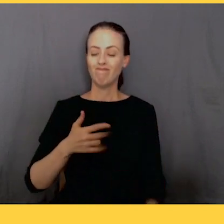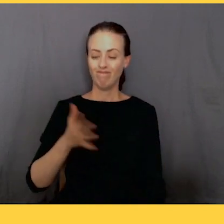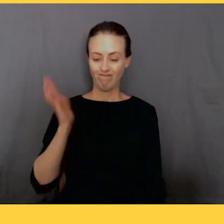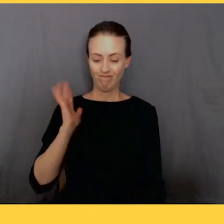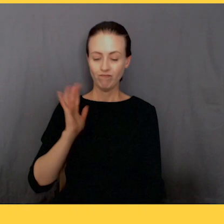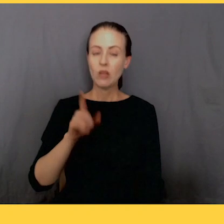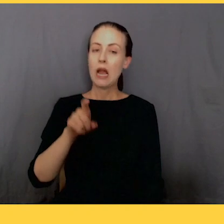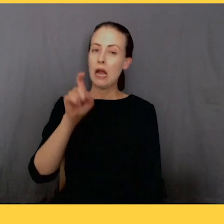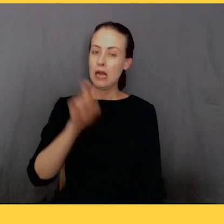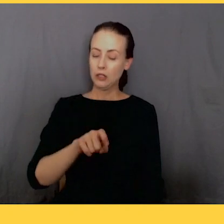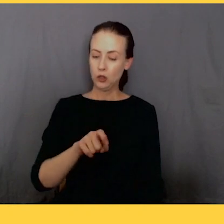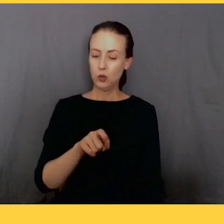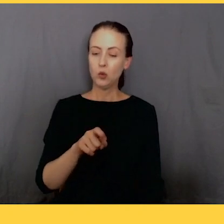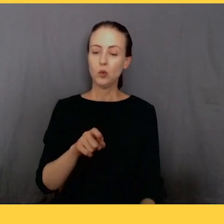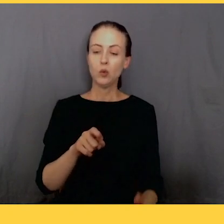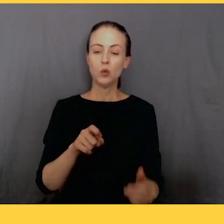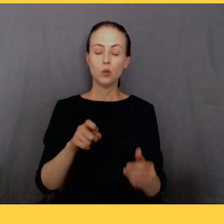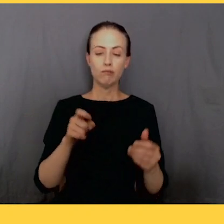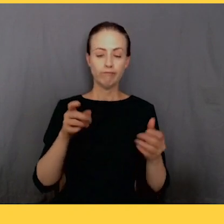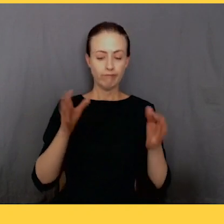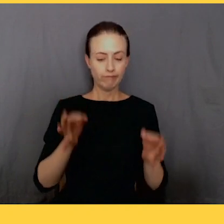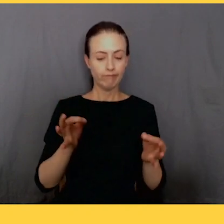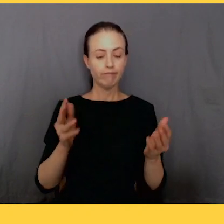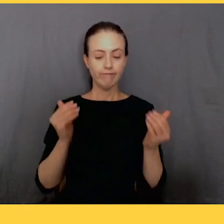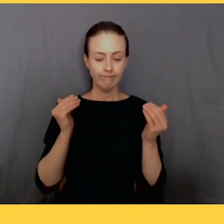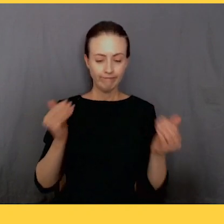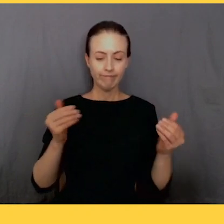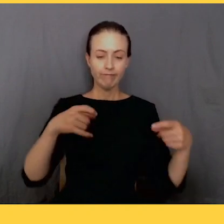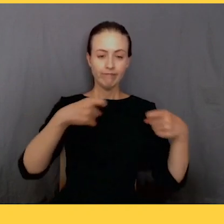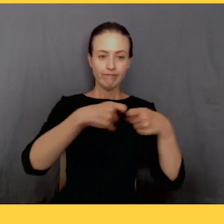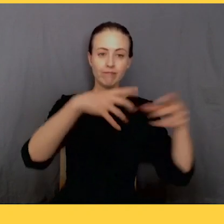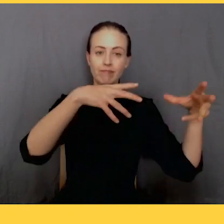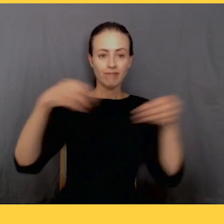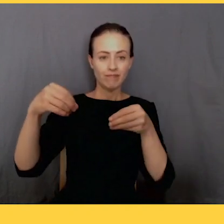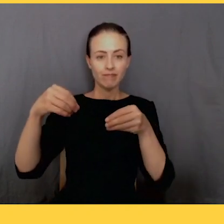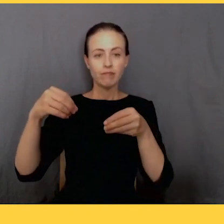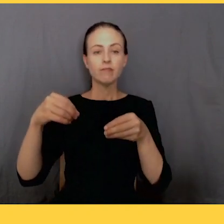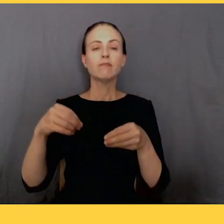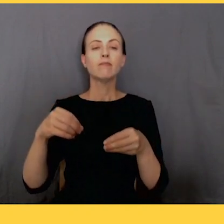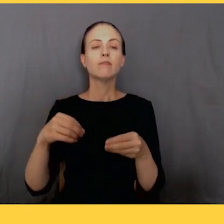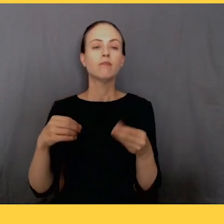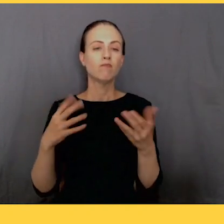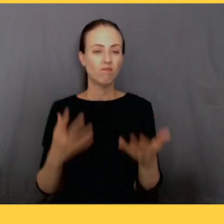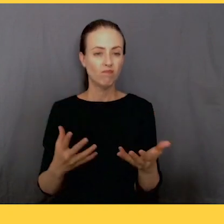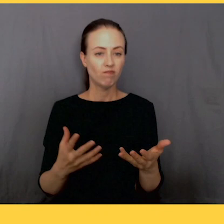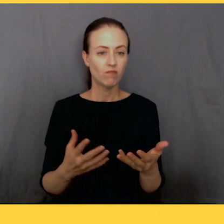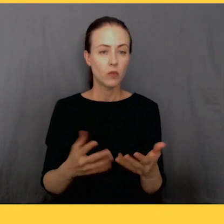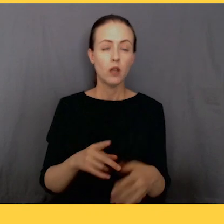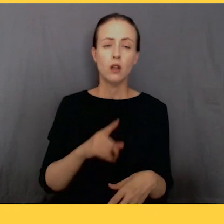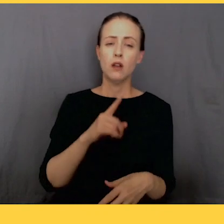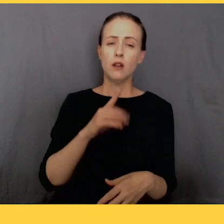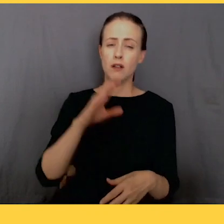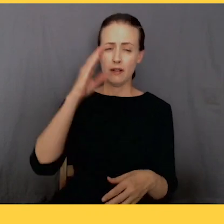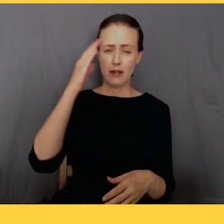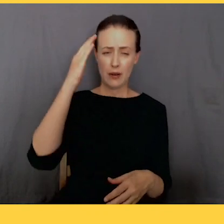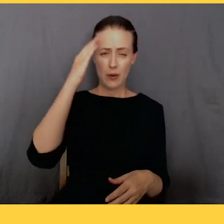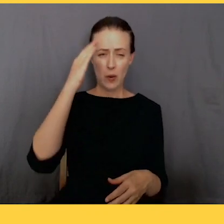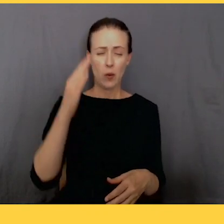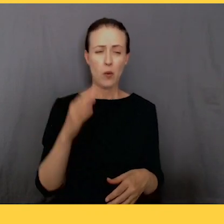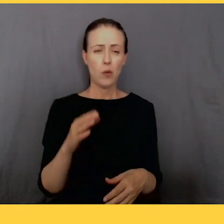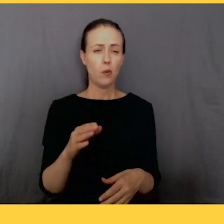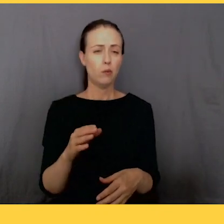not to de-energize certain circuits and customers. This is a great inconvenience, and we apologize for that, but